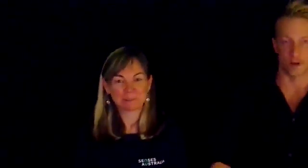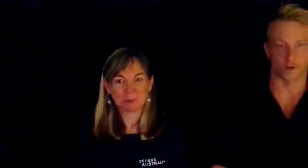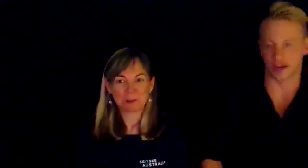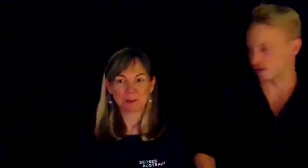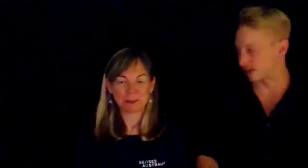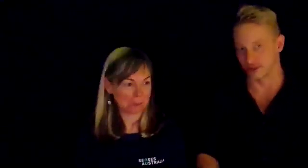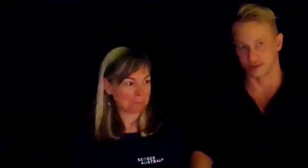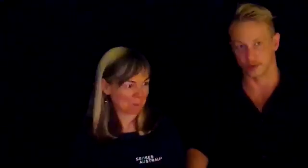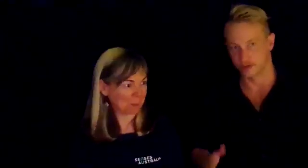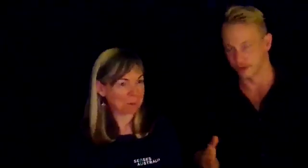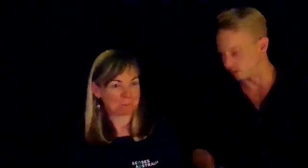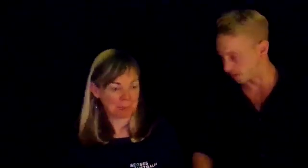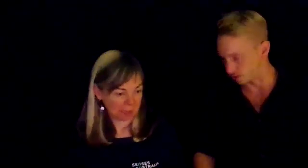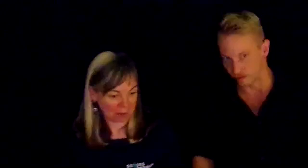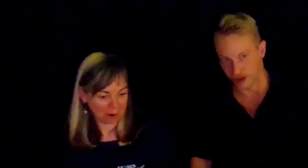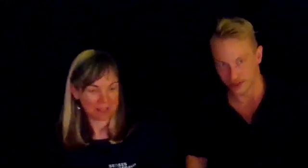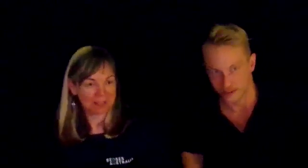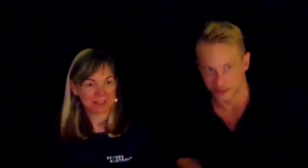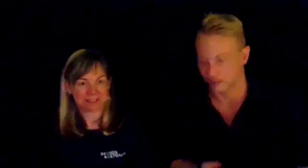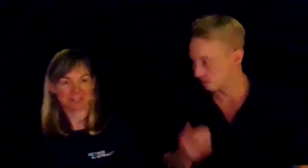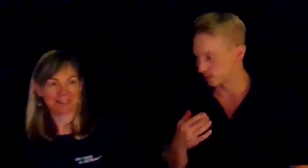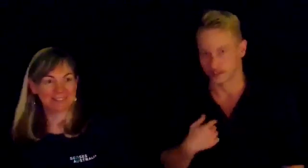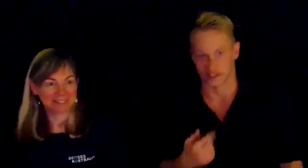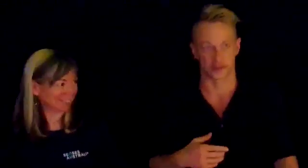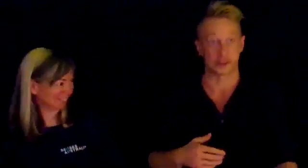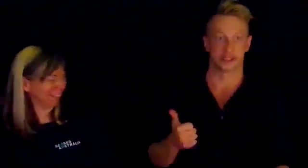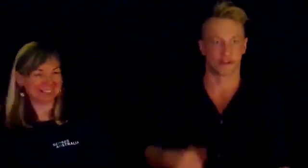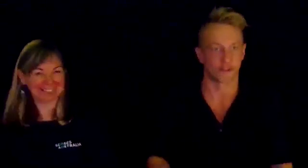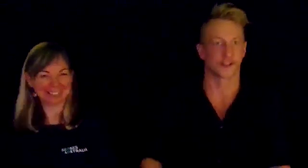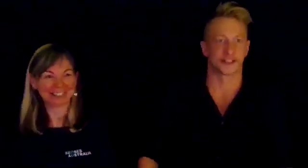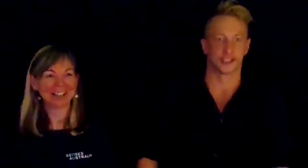Okay, so it's Meredith. If you move a little bit to your right.